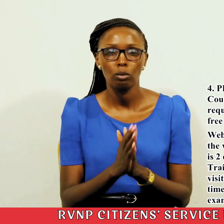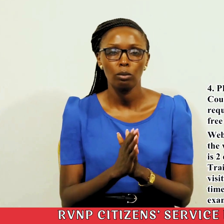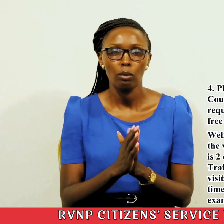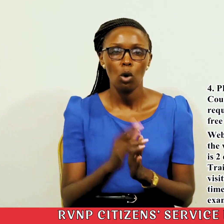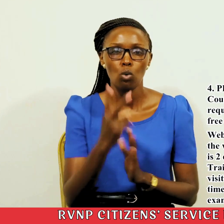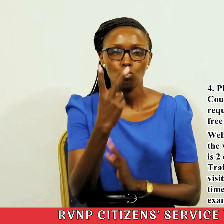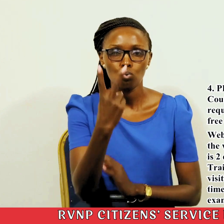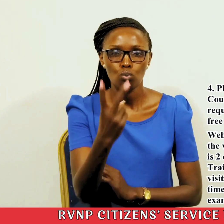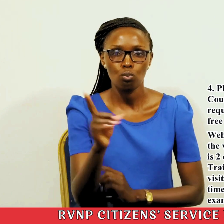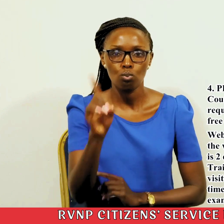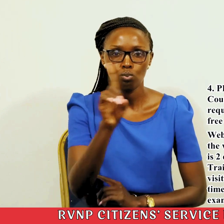days.